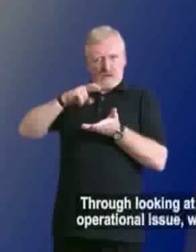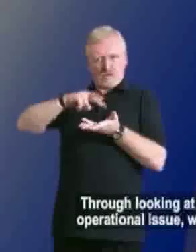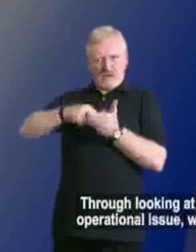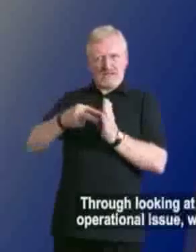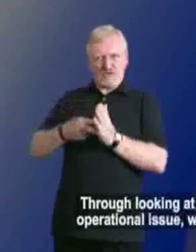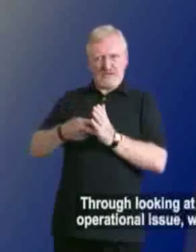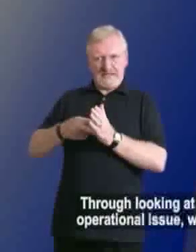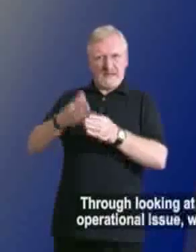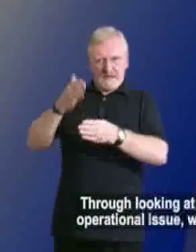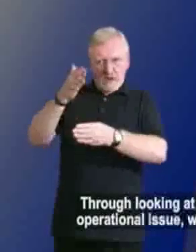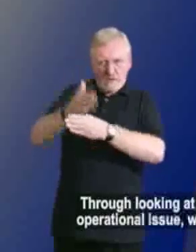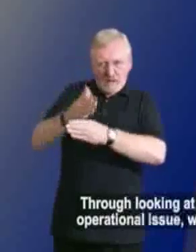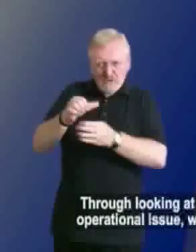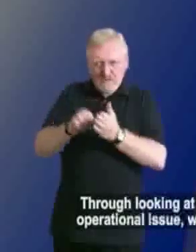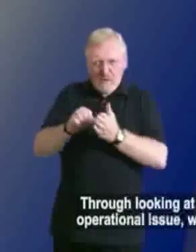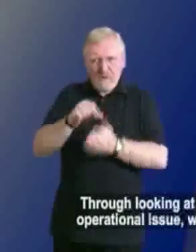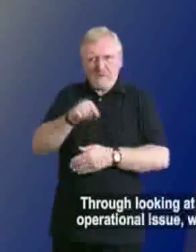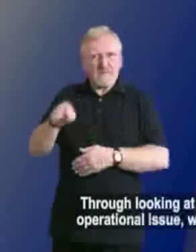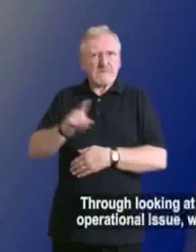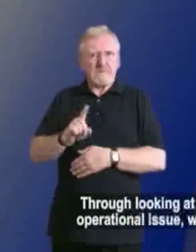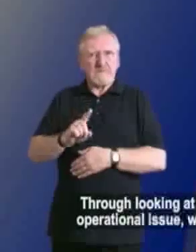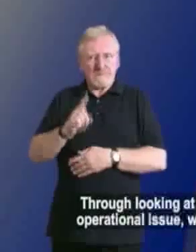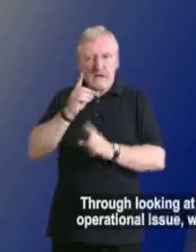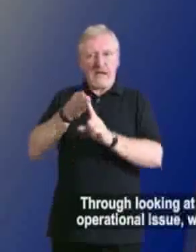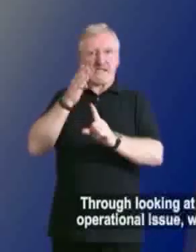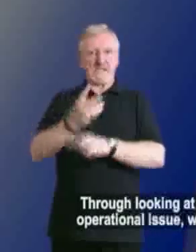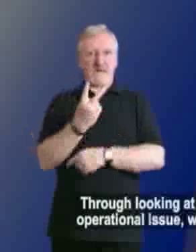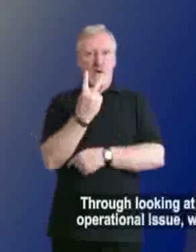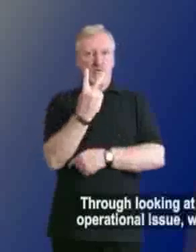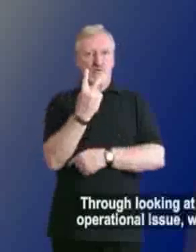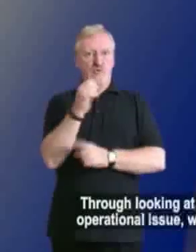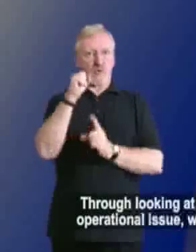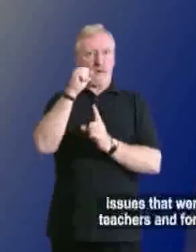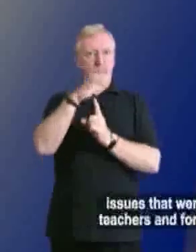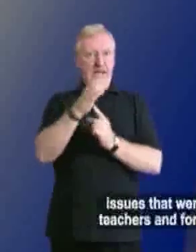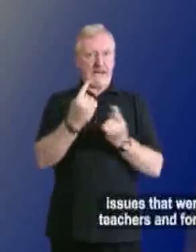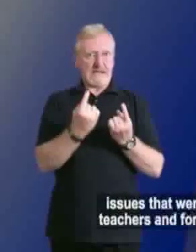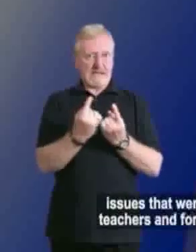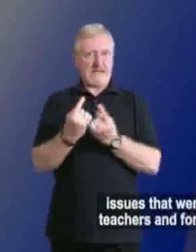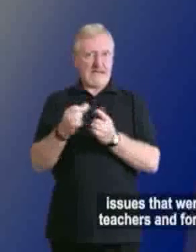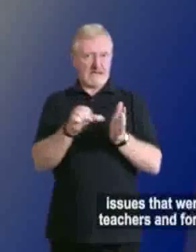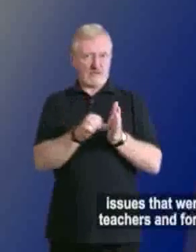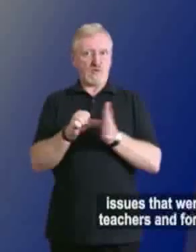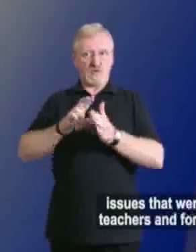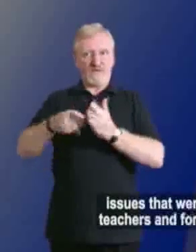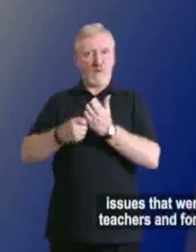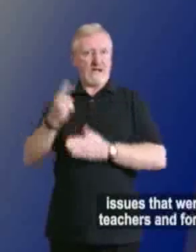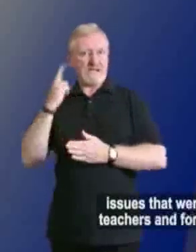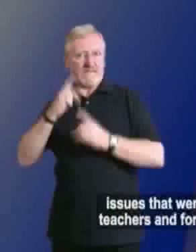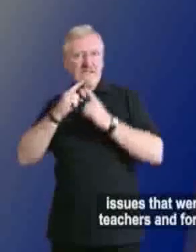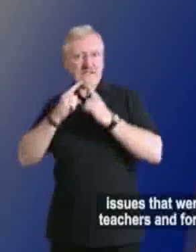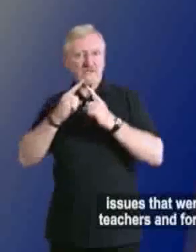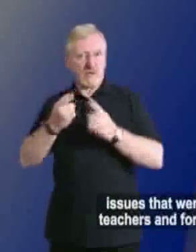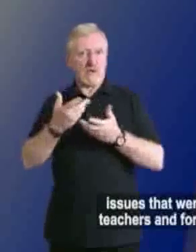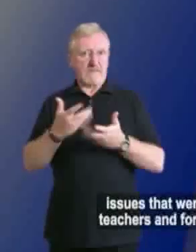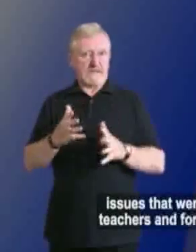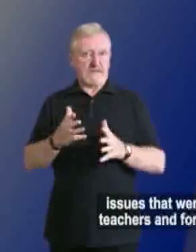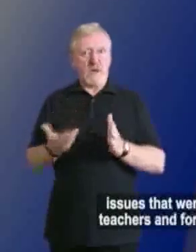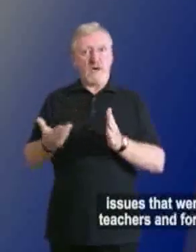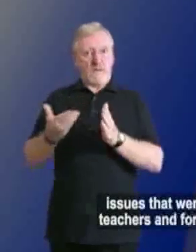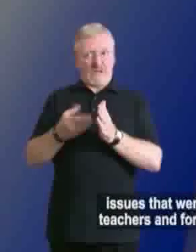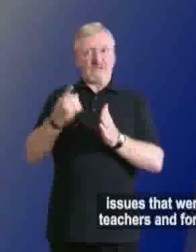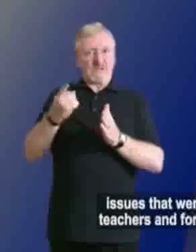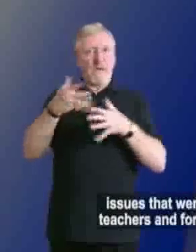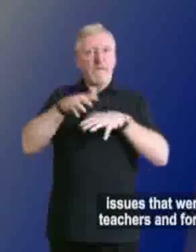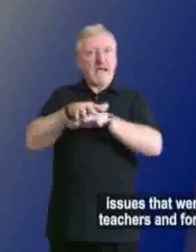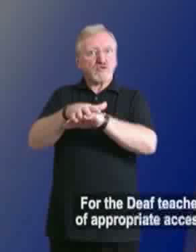strategy and an operational issues, we identified two main core issues that were happening for deaf teachers and for